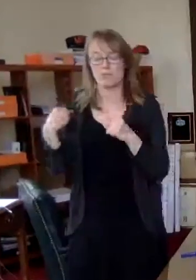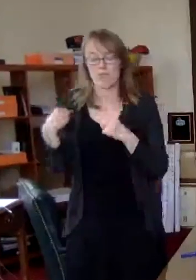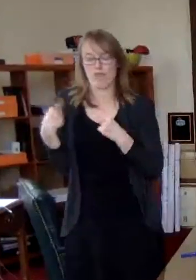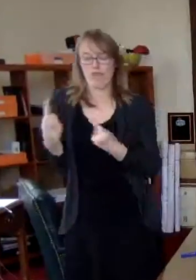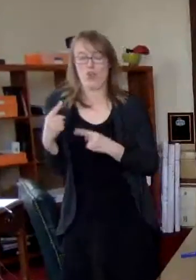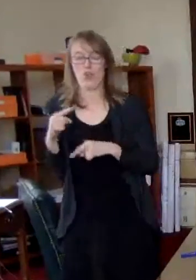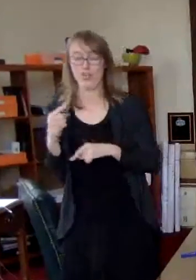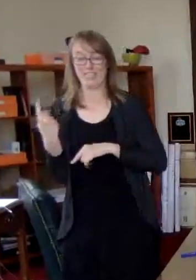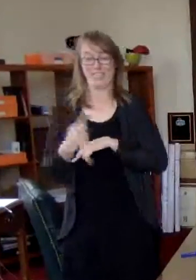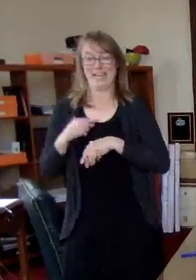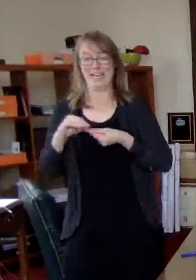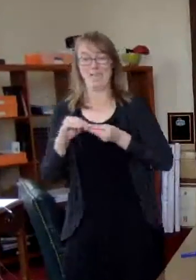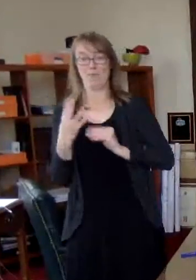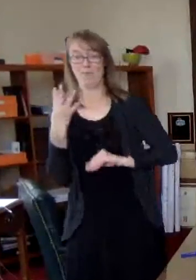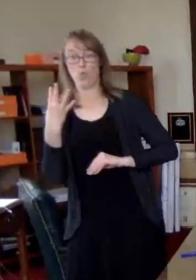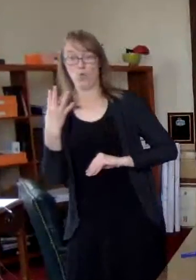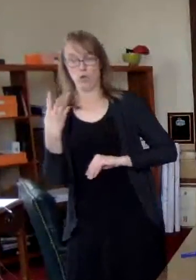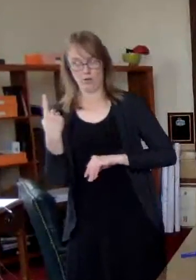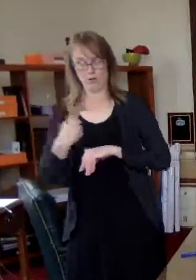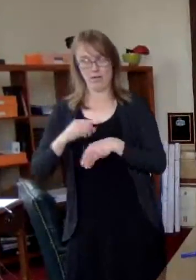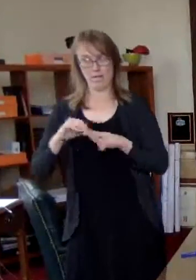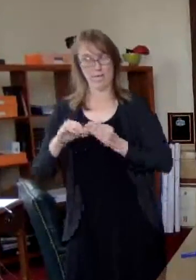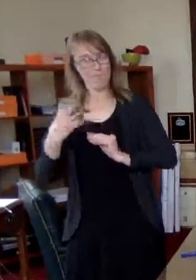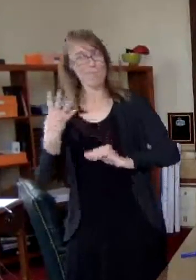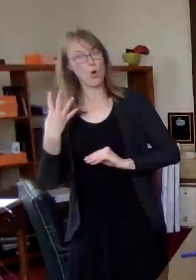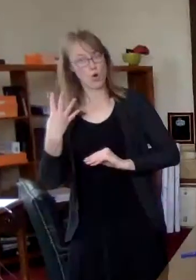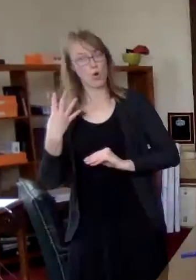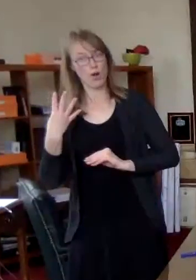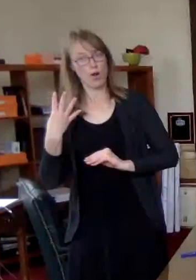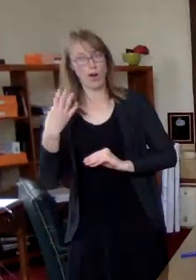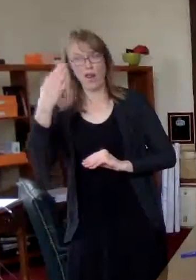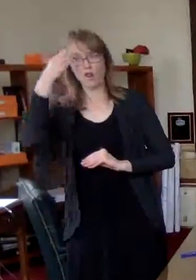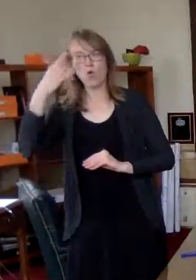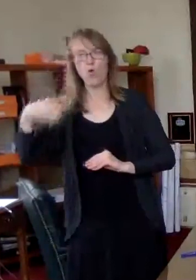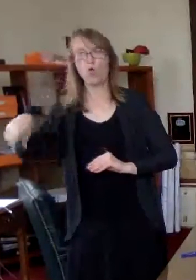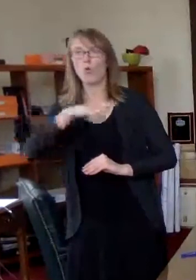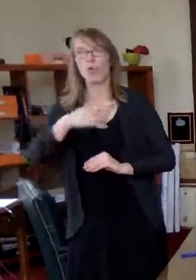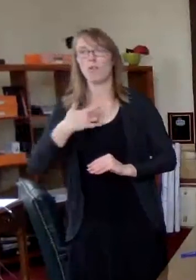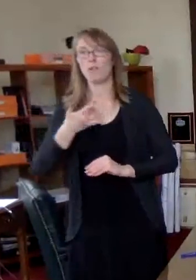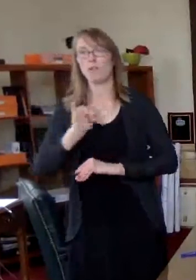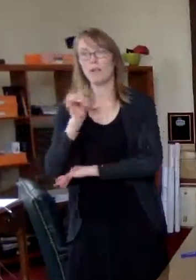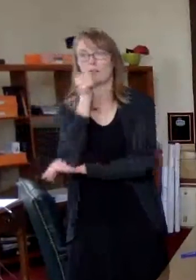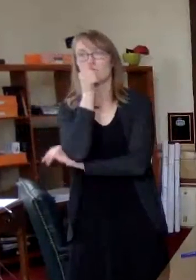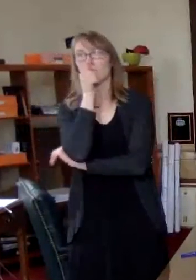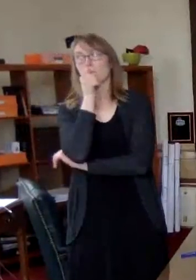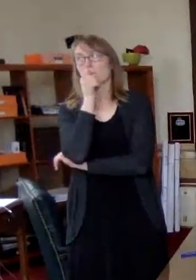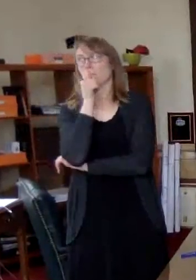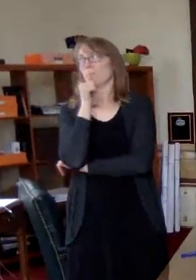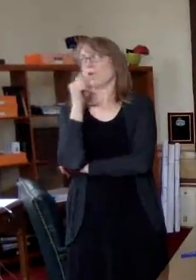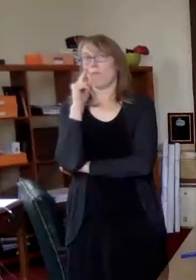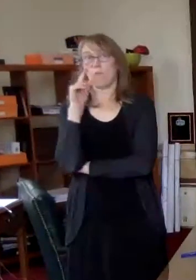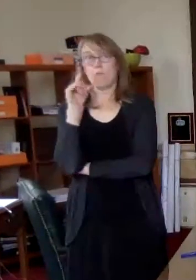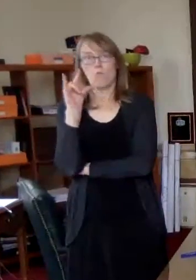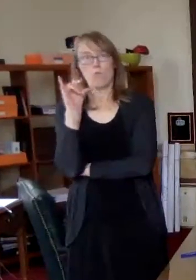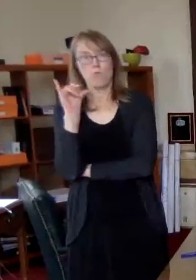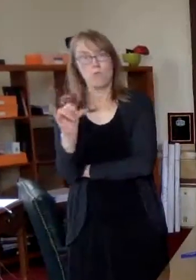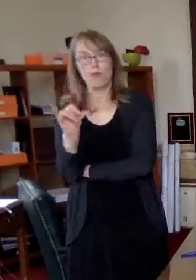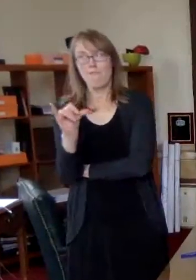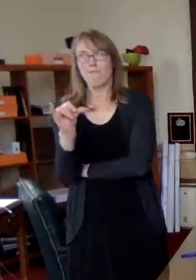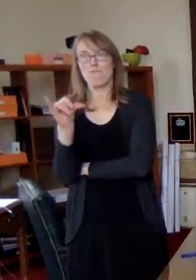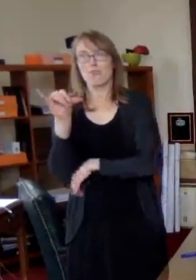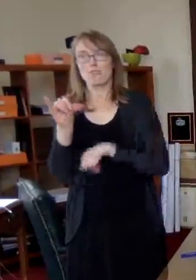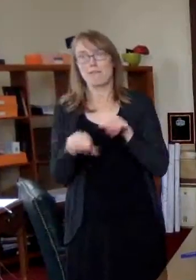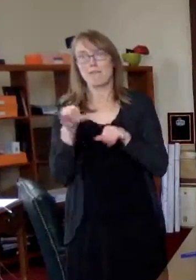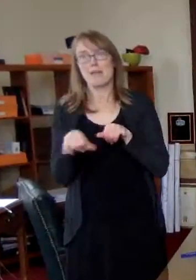as I keep saying. And I know for many of you, it feels like it's been a lifetime. So thank you for your